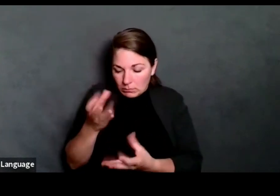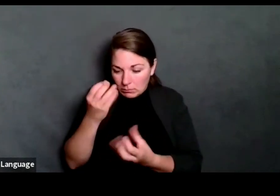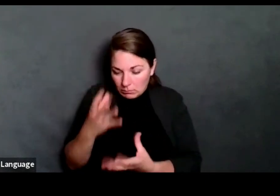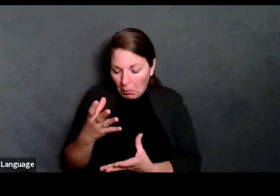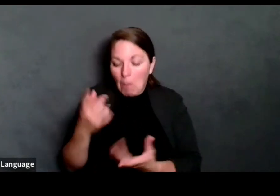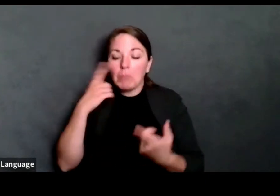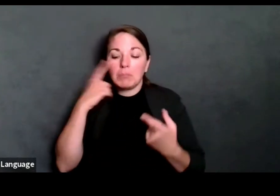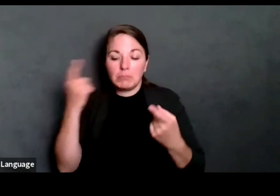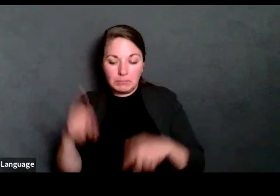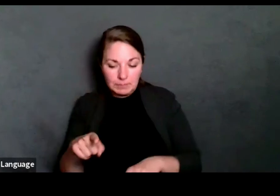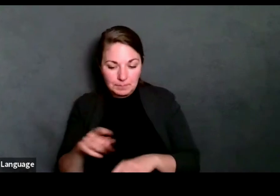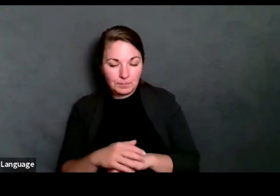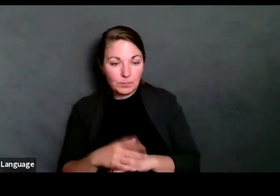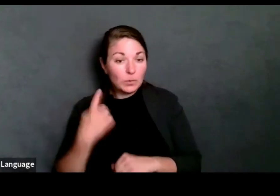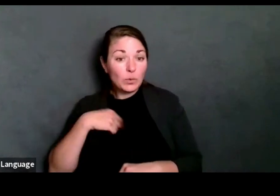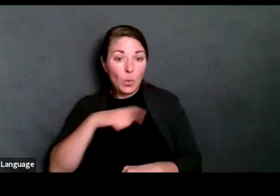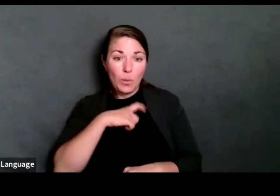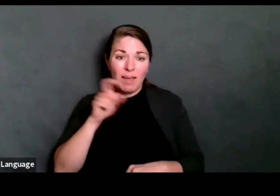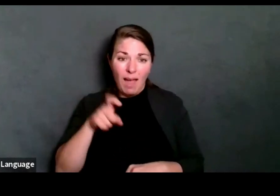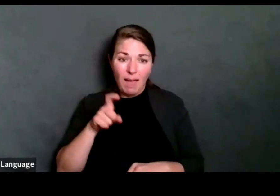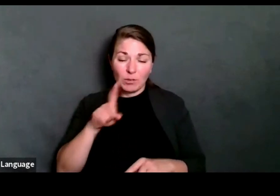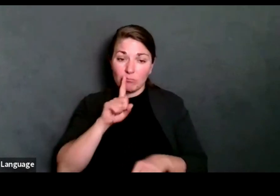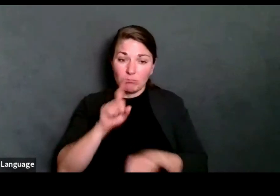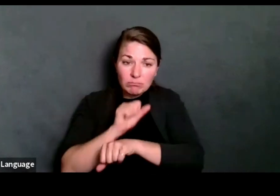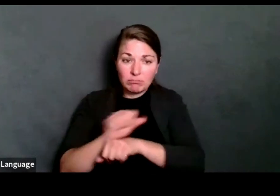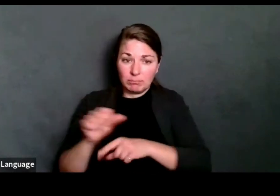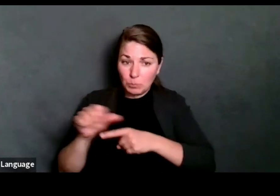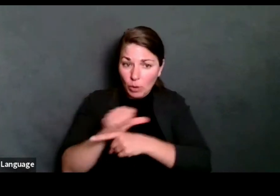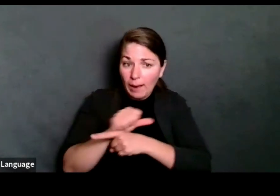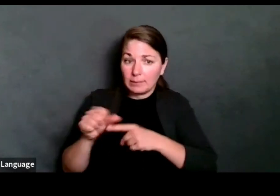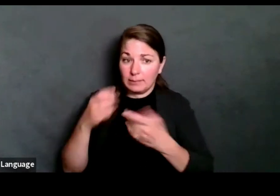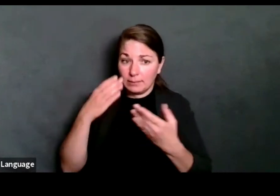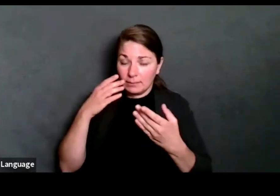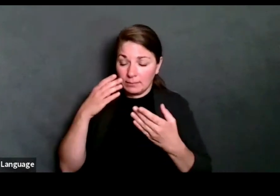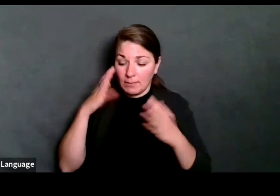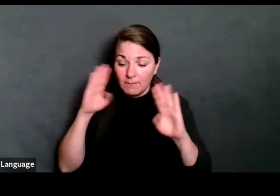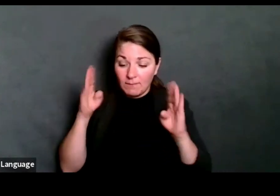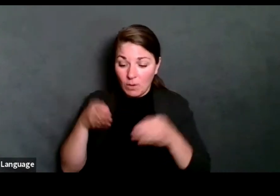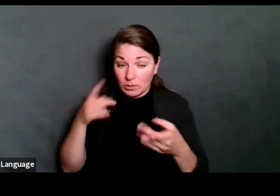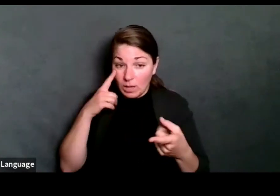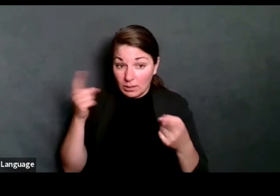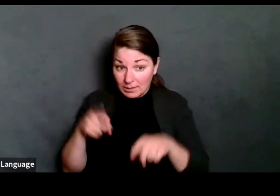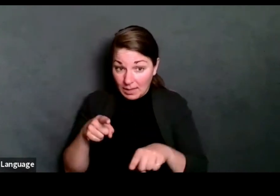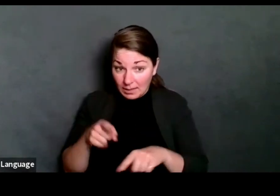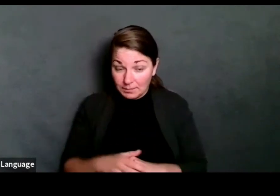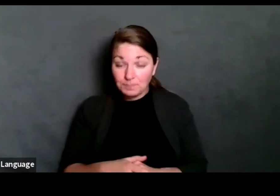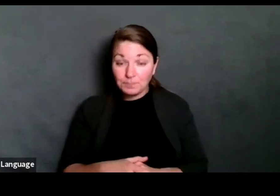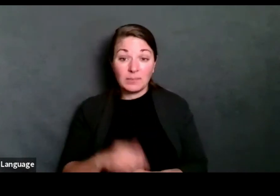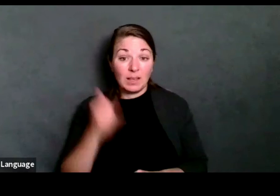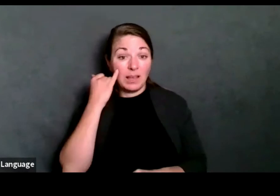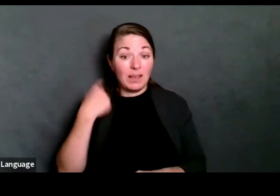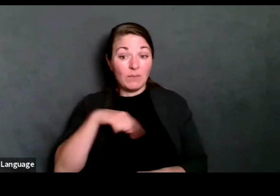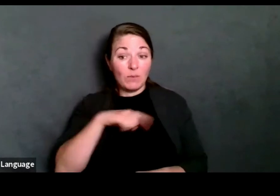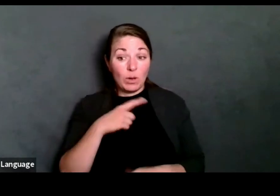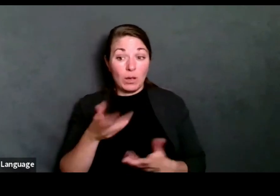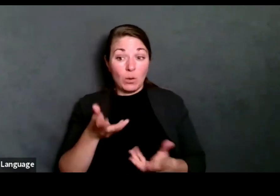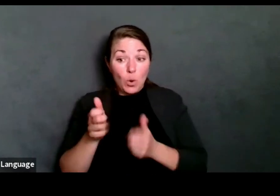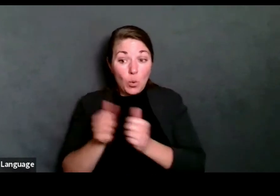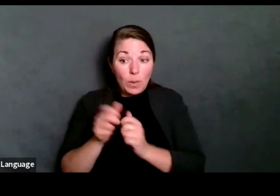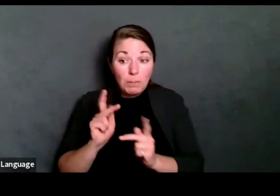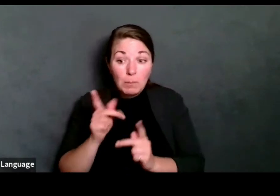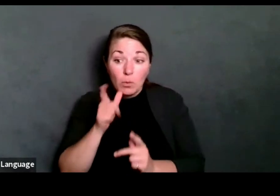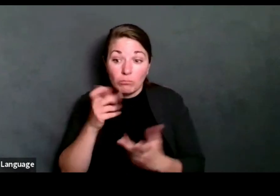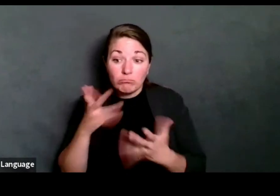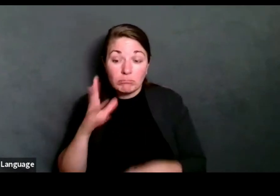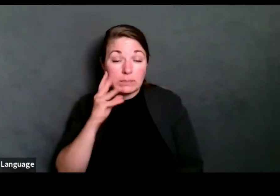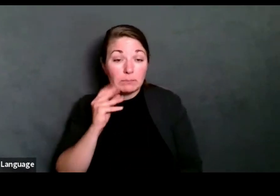consent, and that's particularly important when we're working with people who have just experienced sexual violence, or when we're working with people in